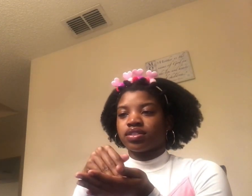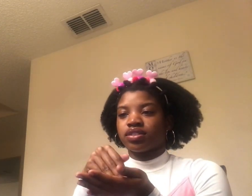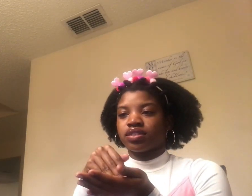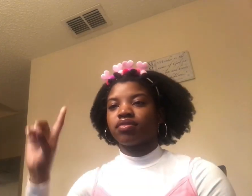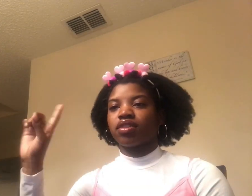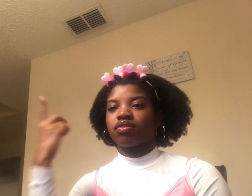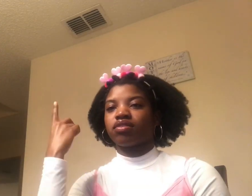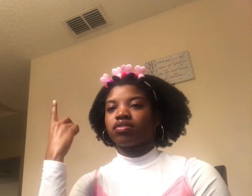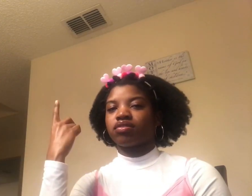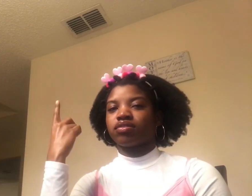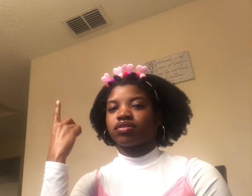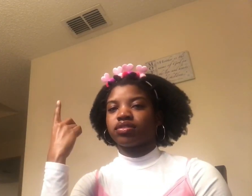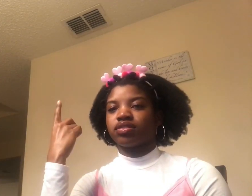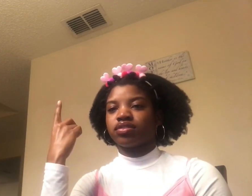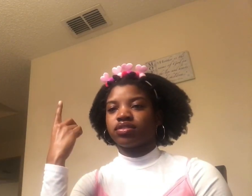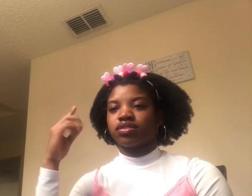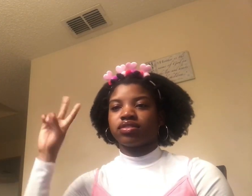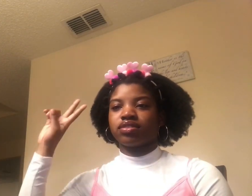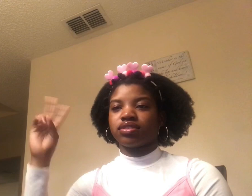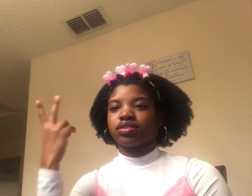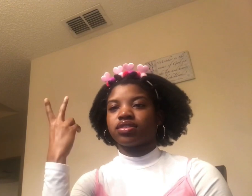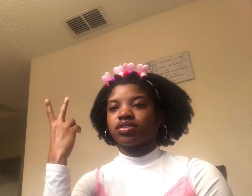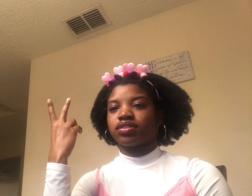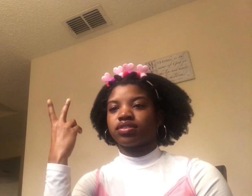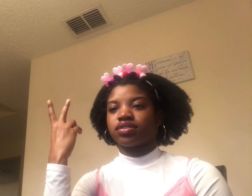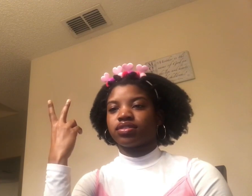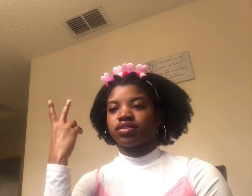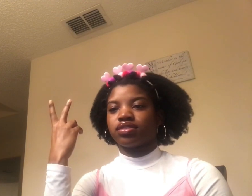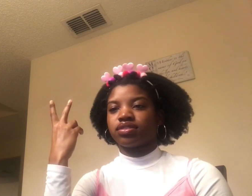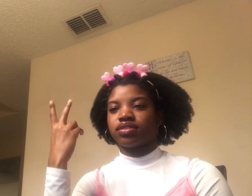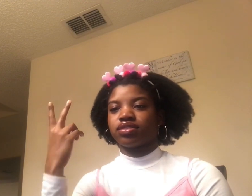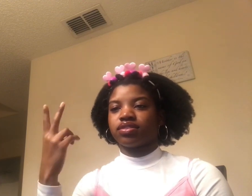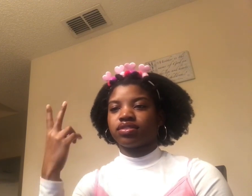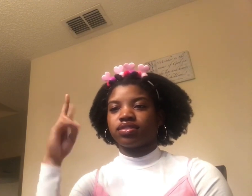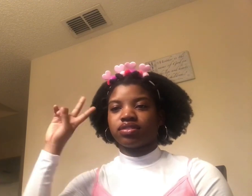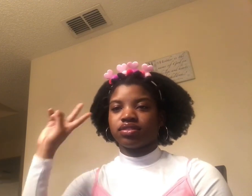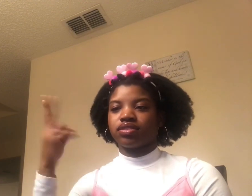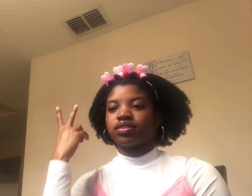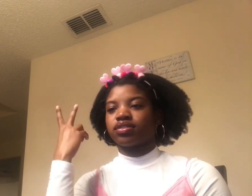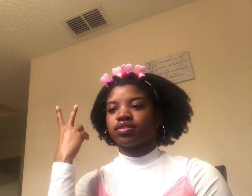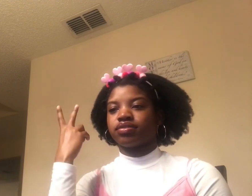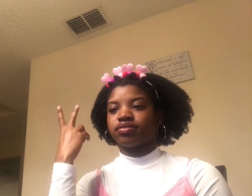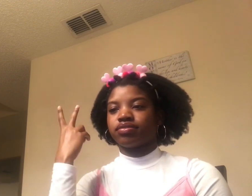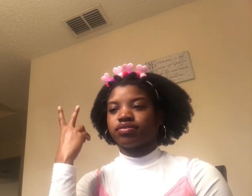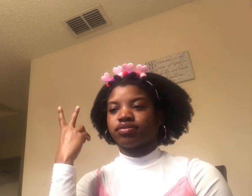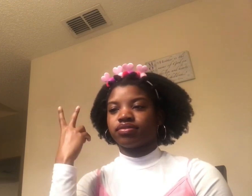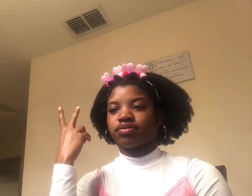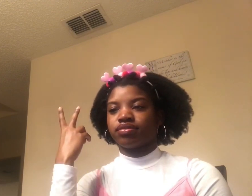second number two second and